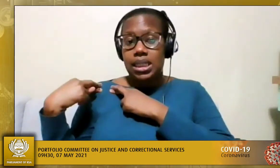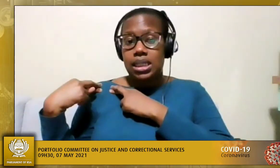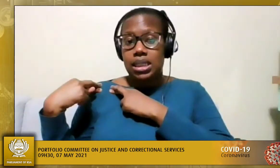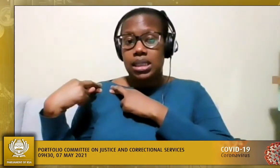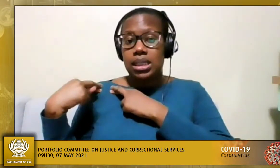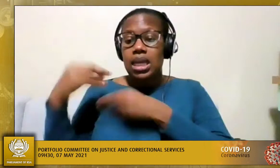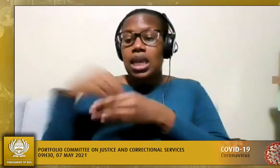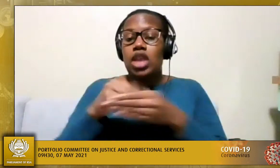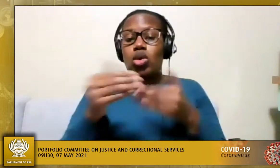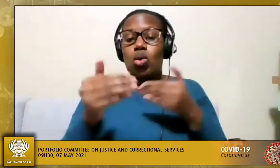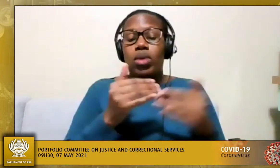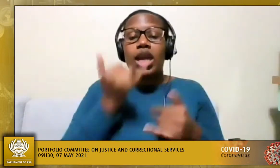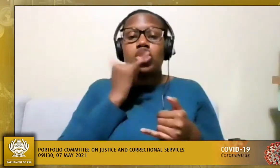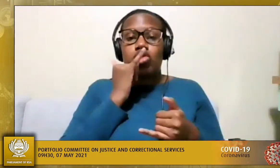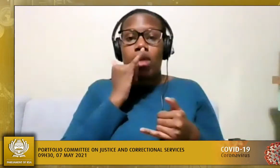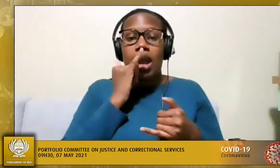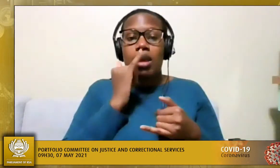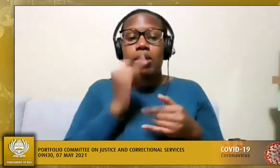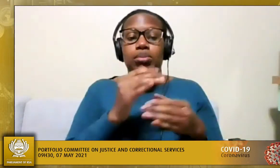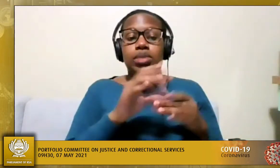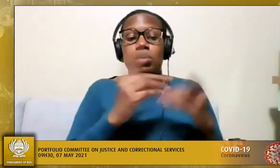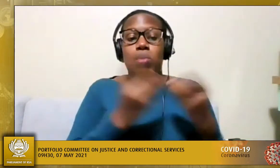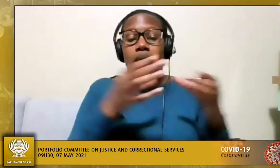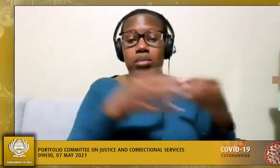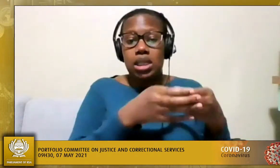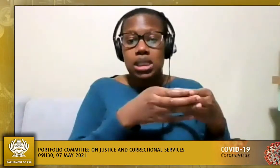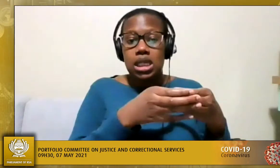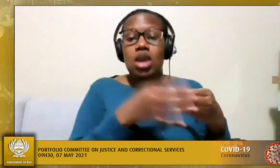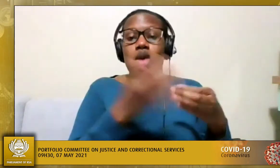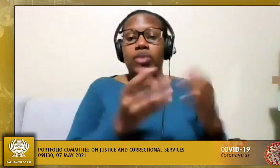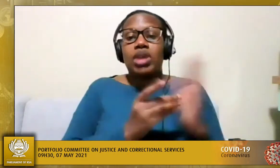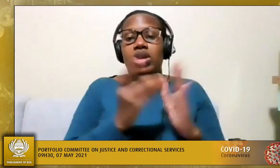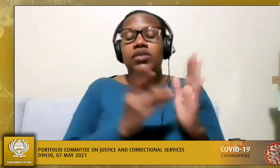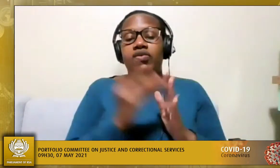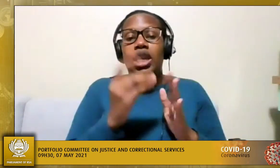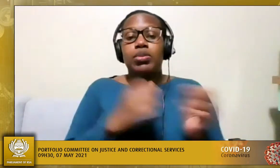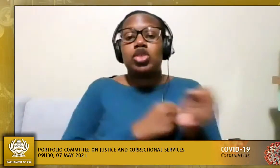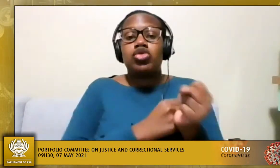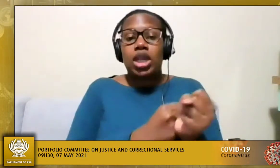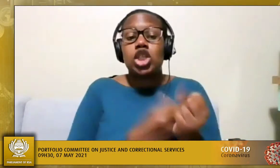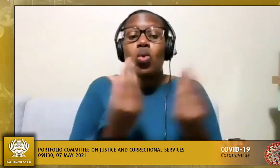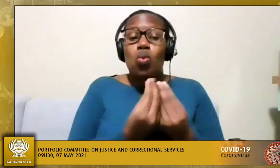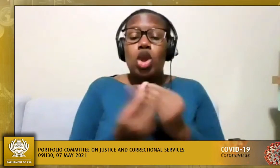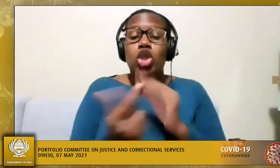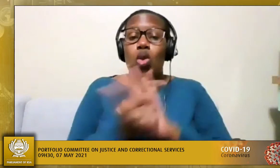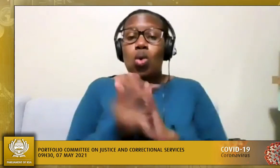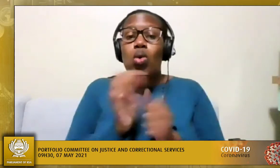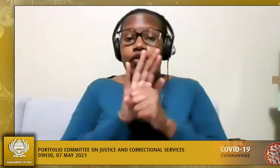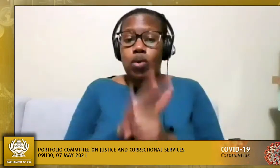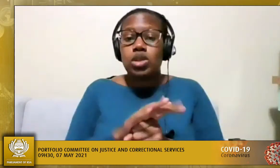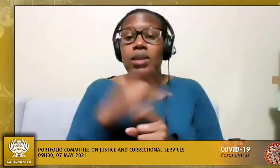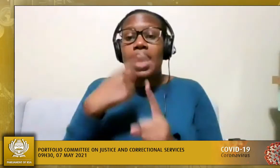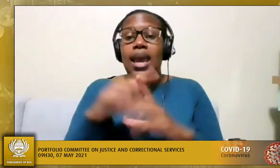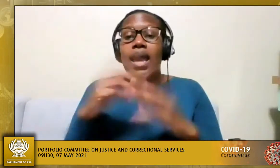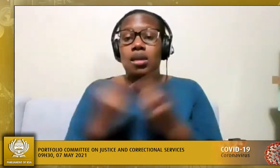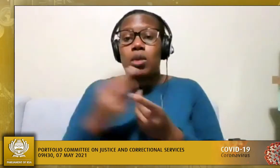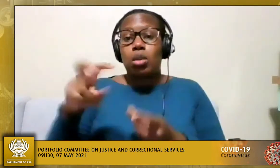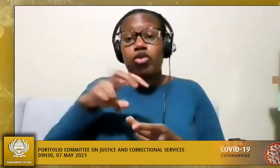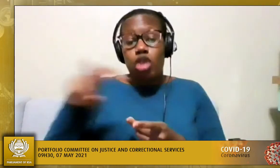crime components and we've developed a strategy with law enforcement and the Department of Transport